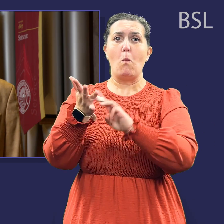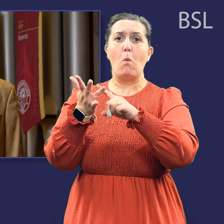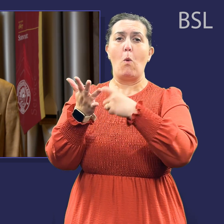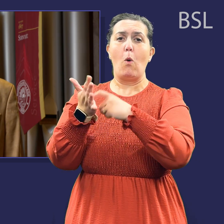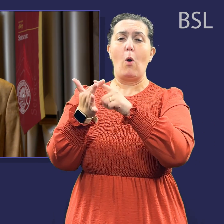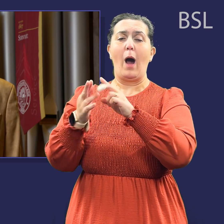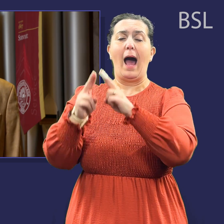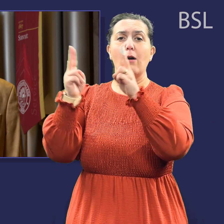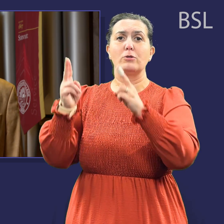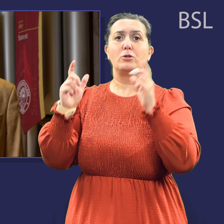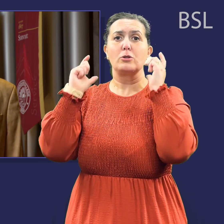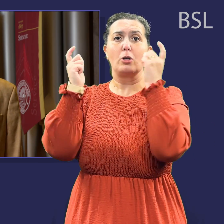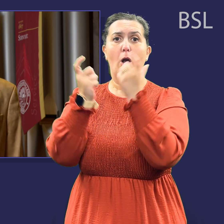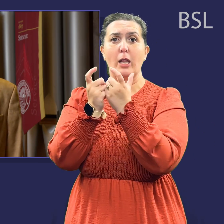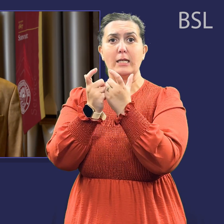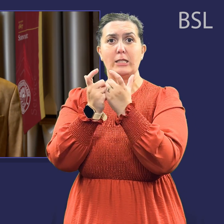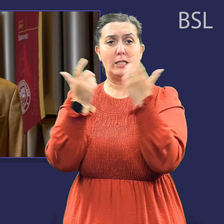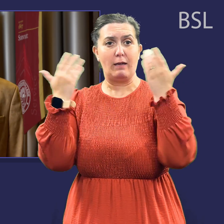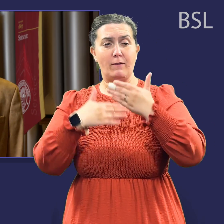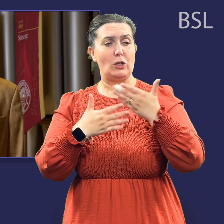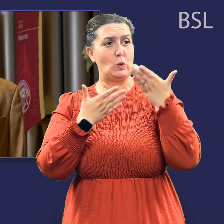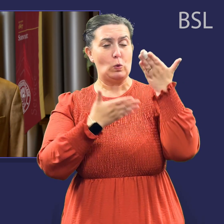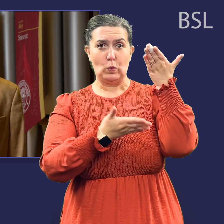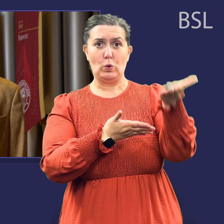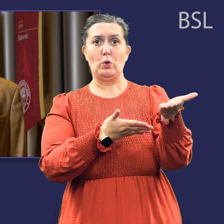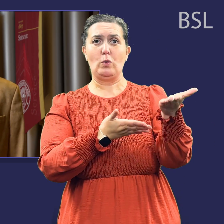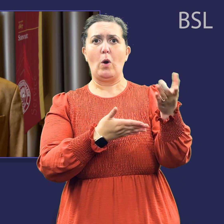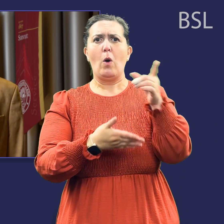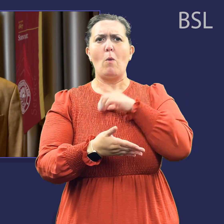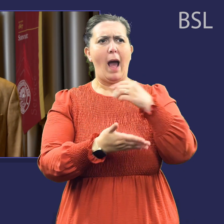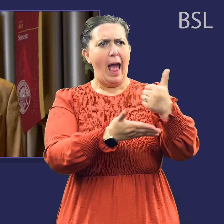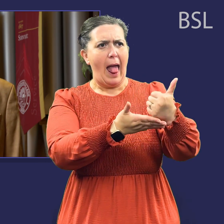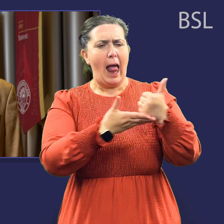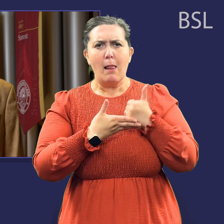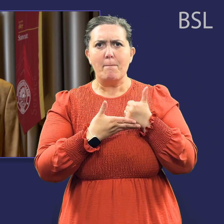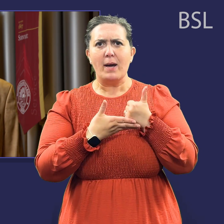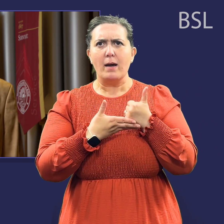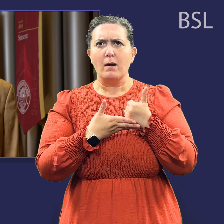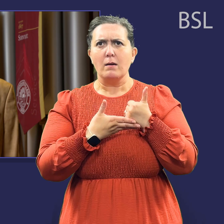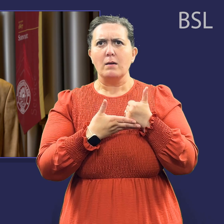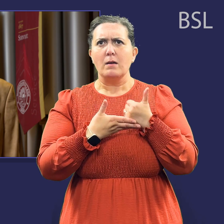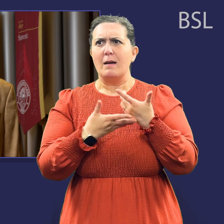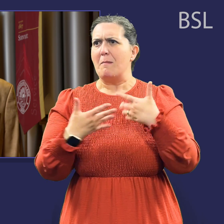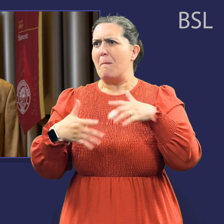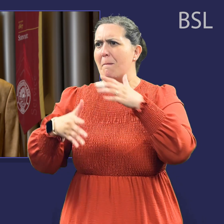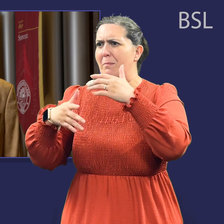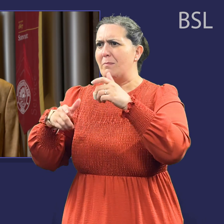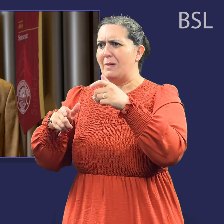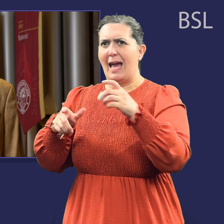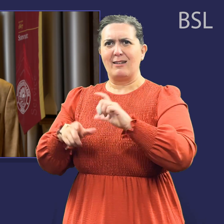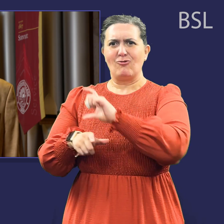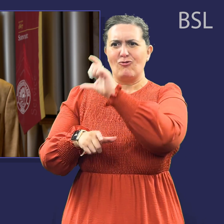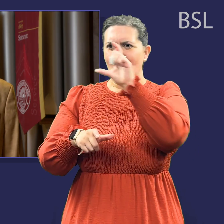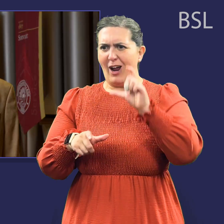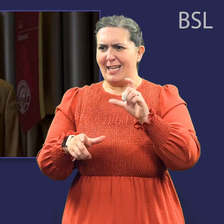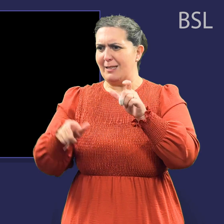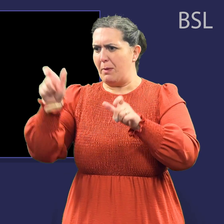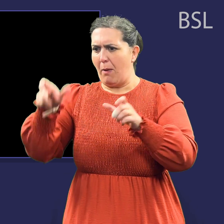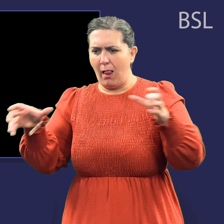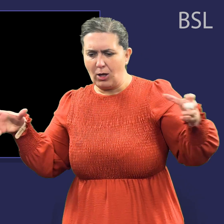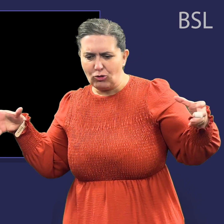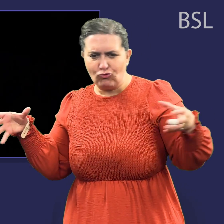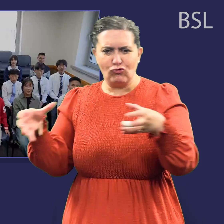College this evening to you for helping us reunite the broken body of Christ.